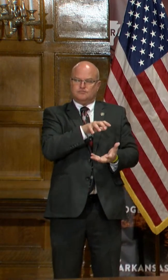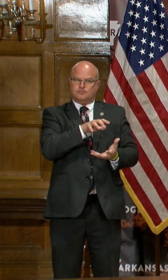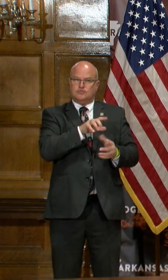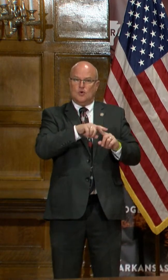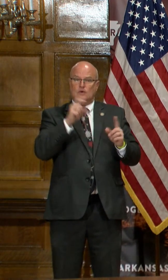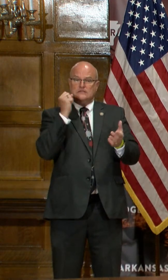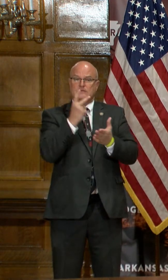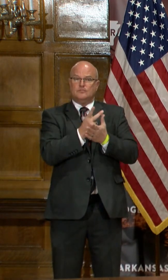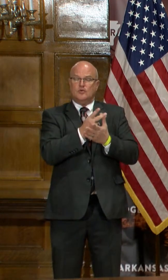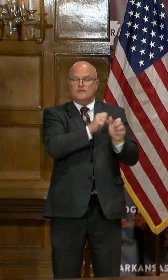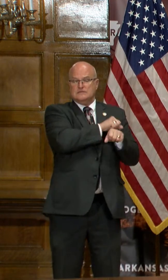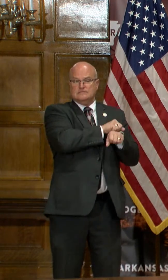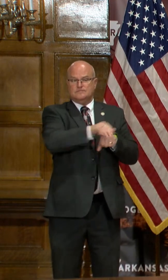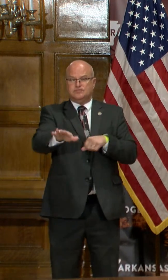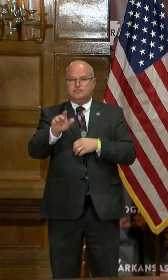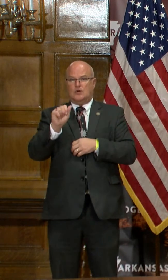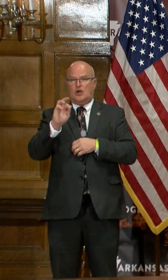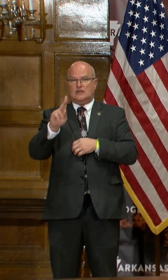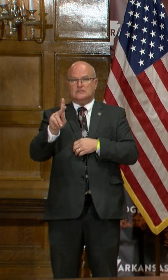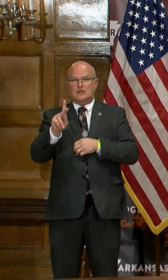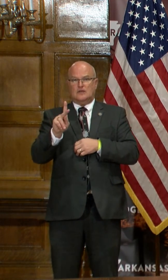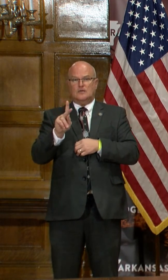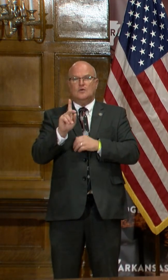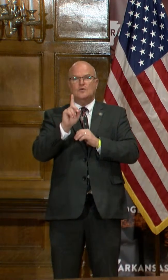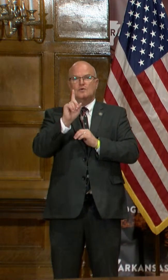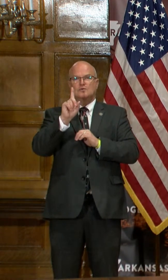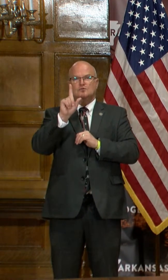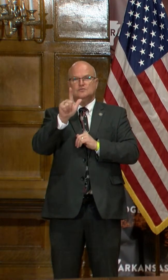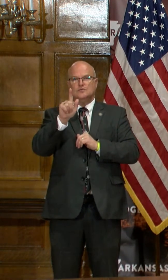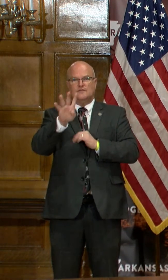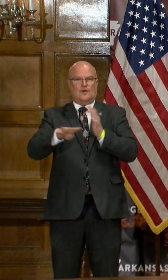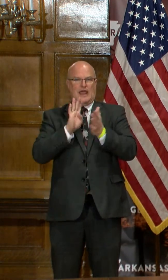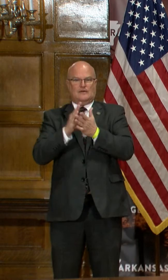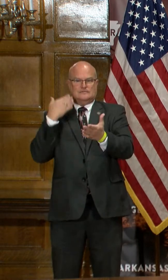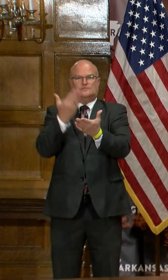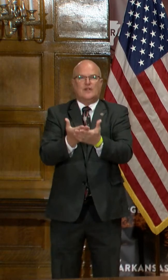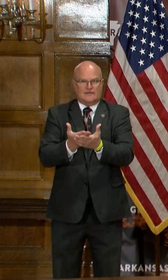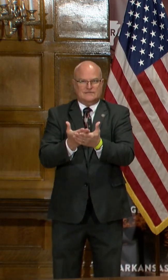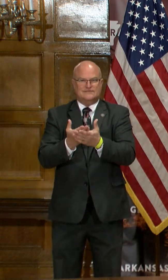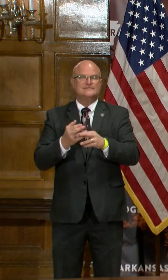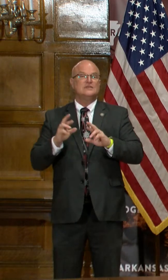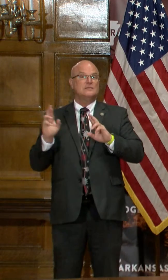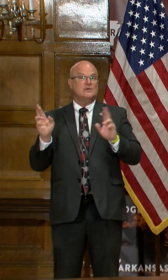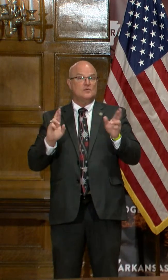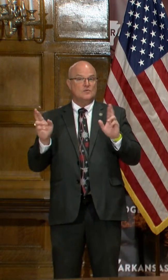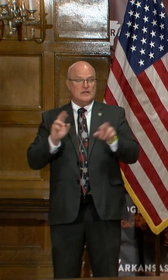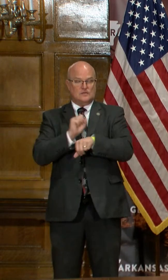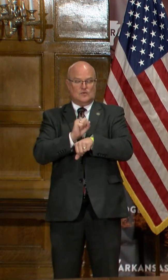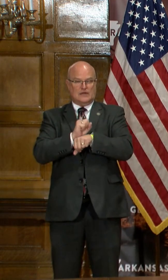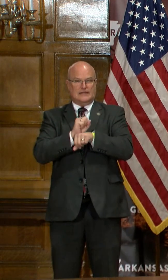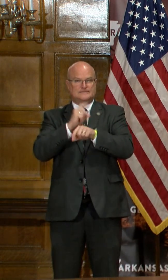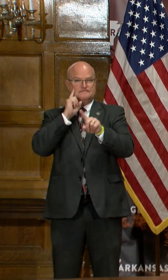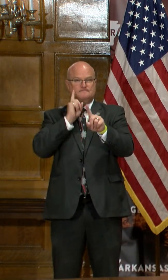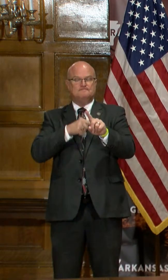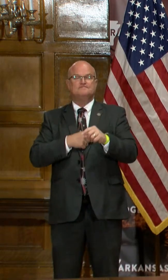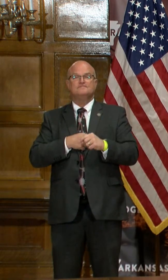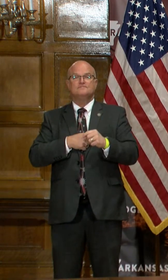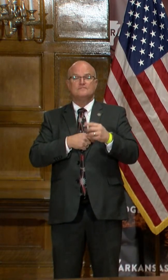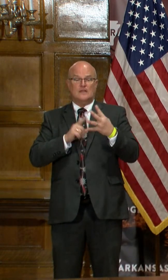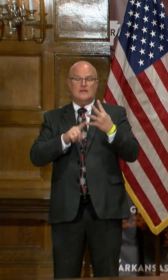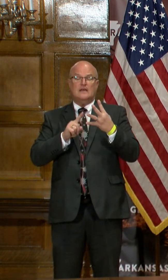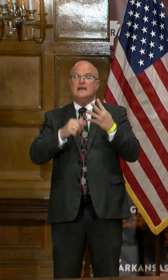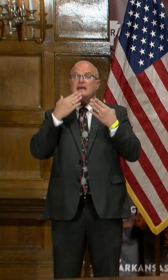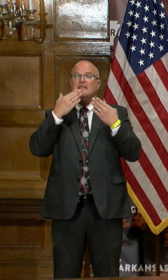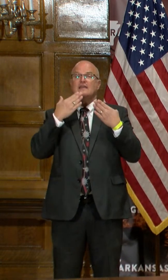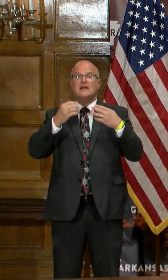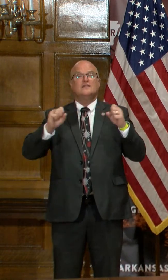in Arkansas within 24 hours. And so we're working to be ready for that. And then finally, I want to express my